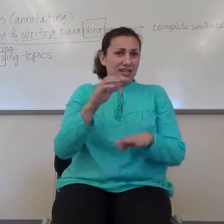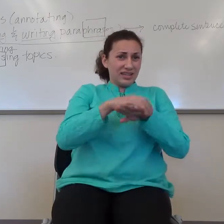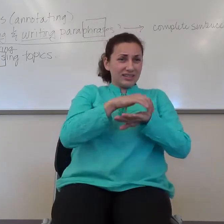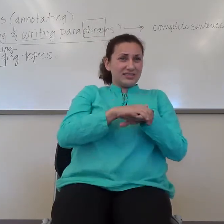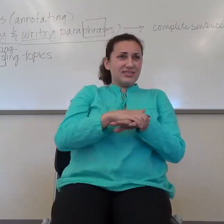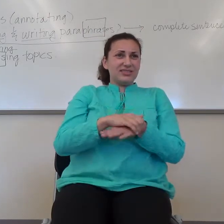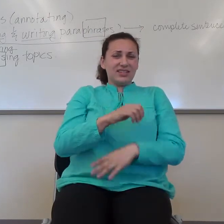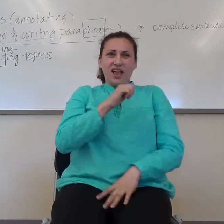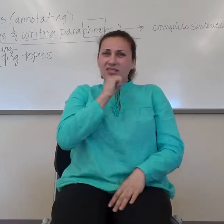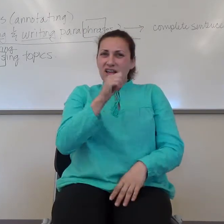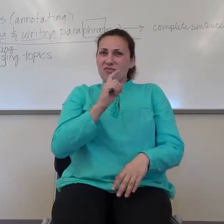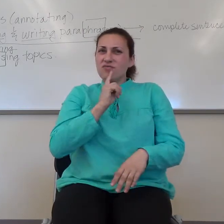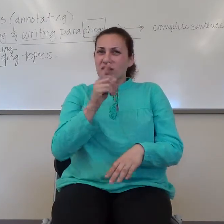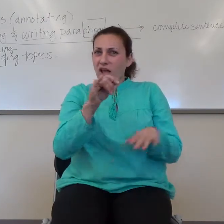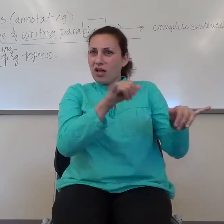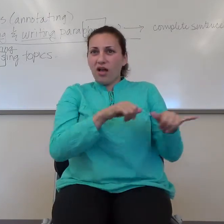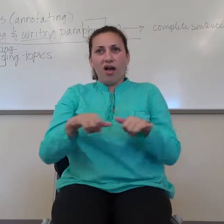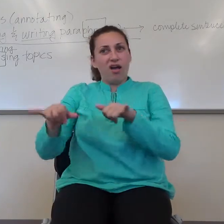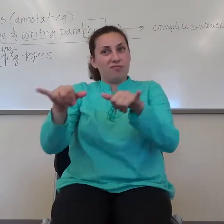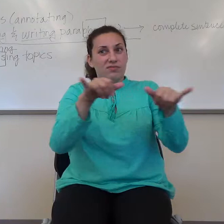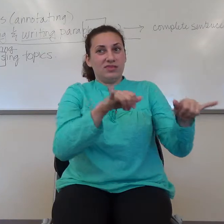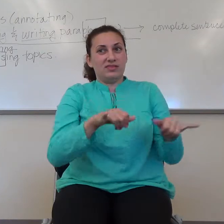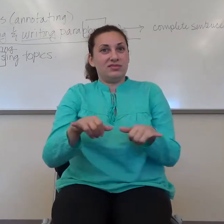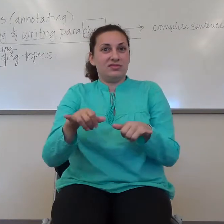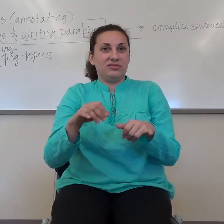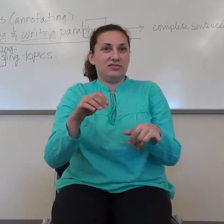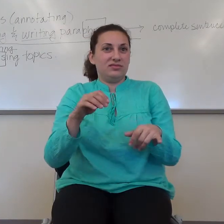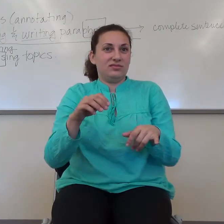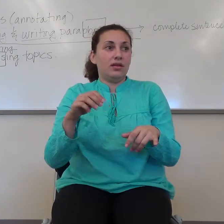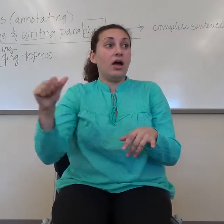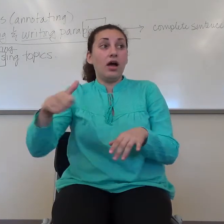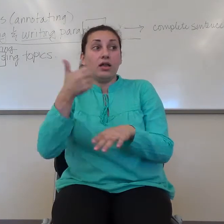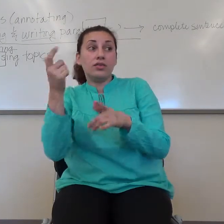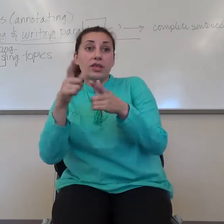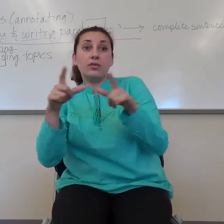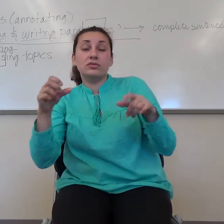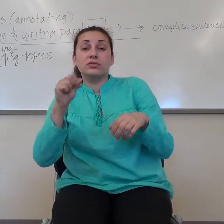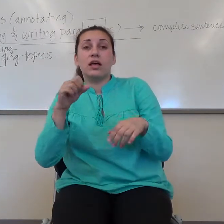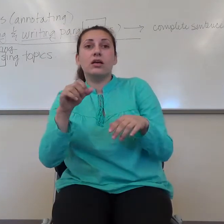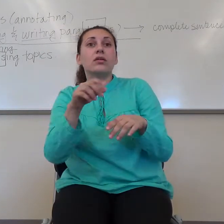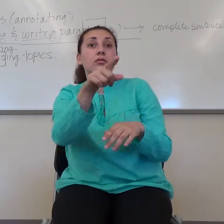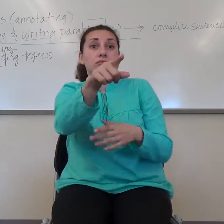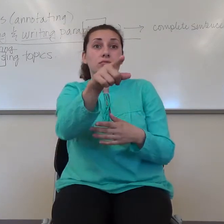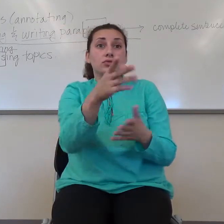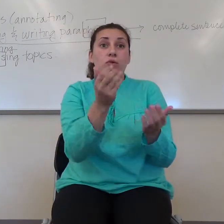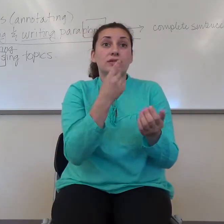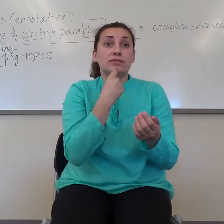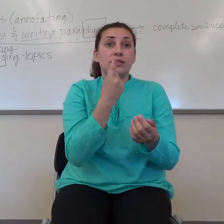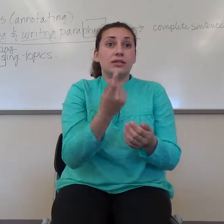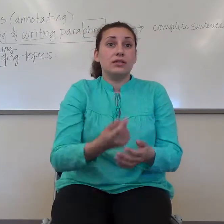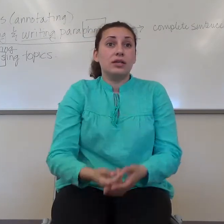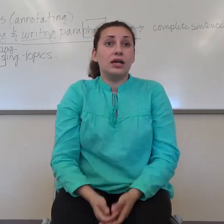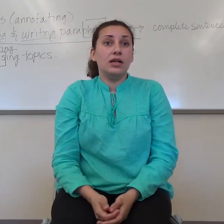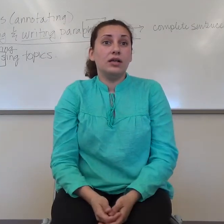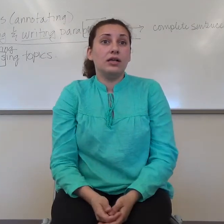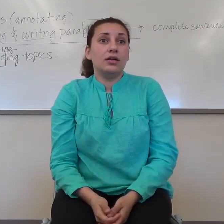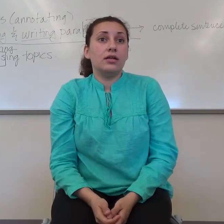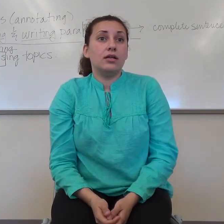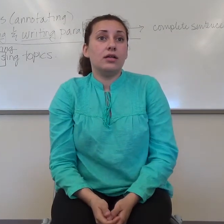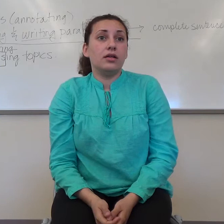as common as these are in those languages. Oh, But you Sandra- want us to What? find a word? Yeah,